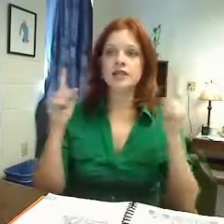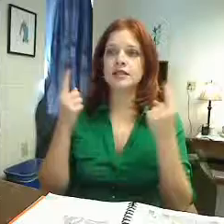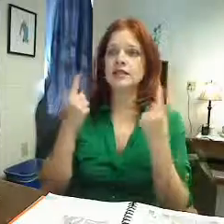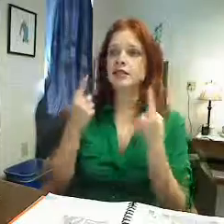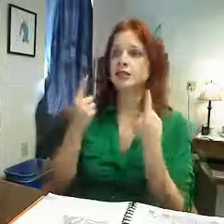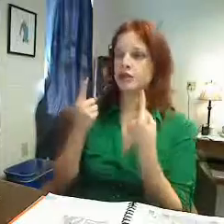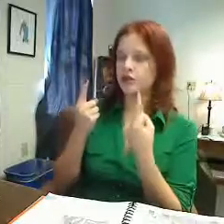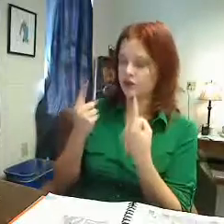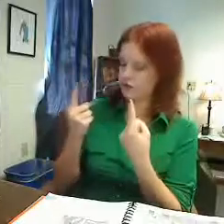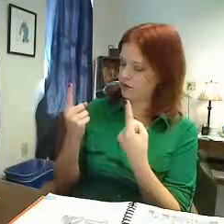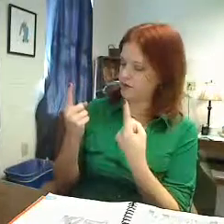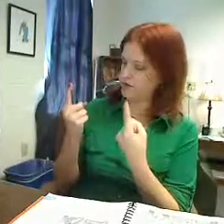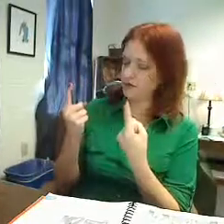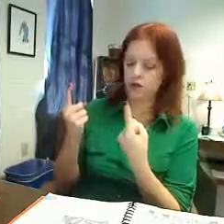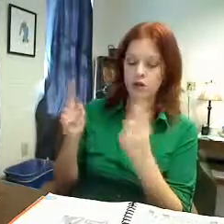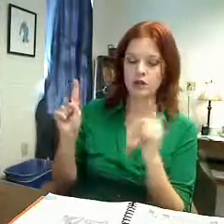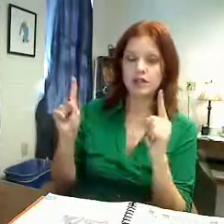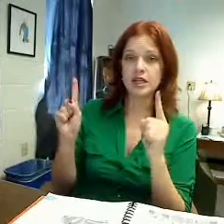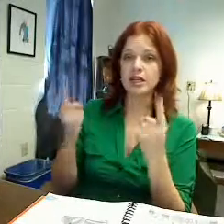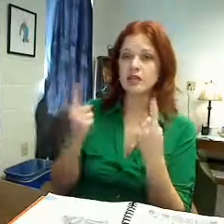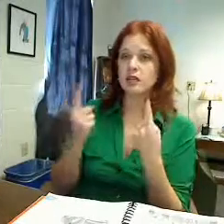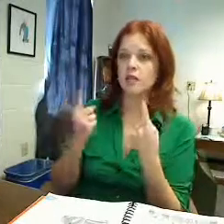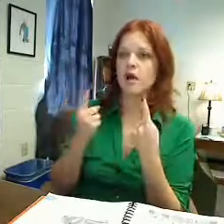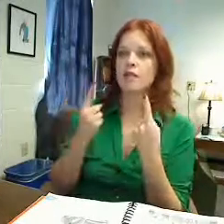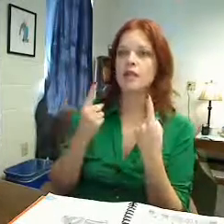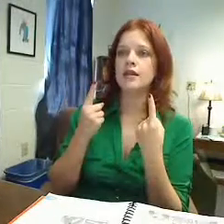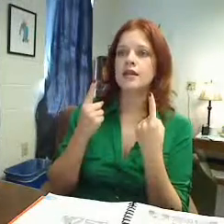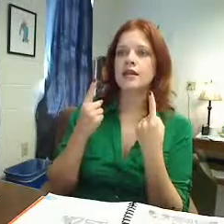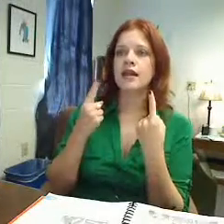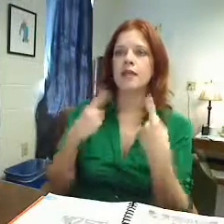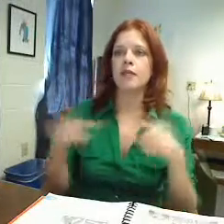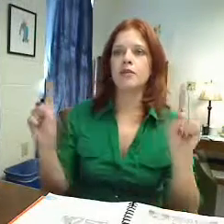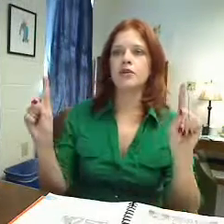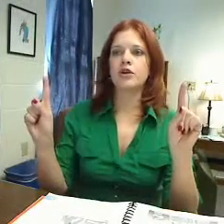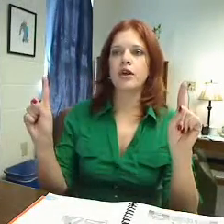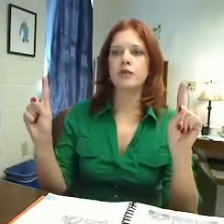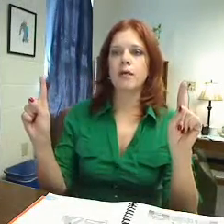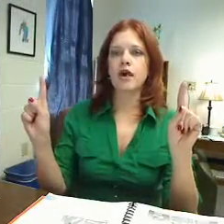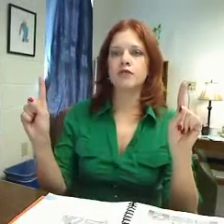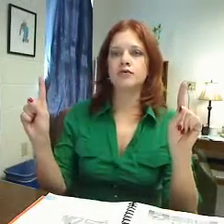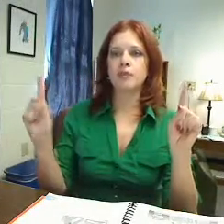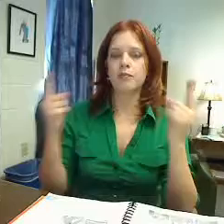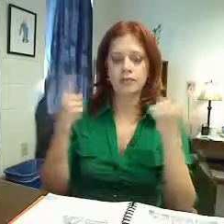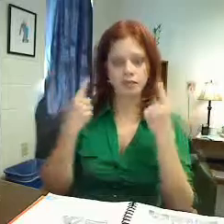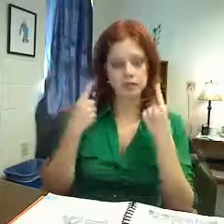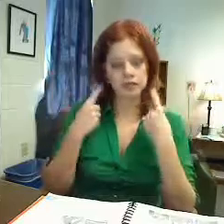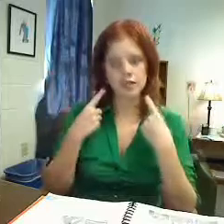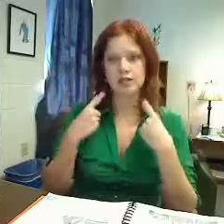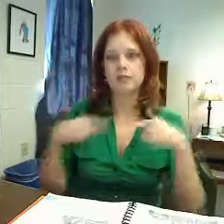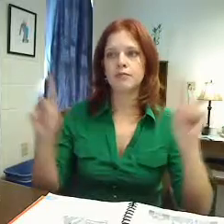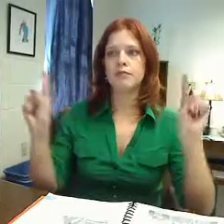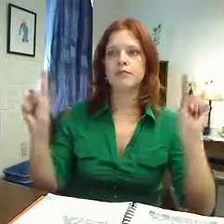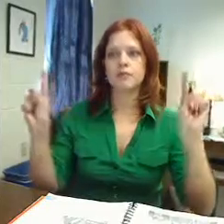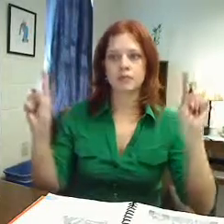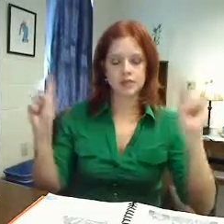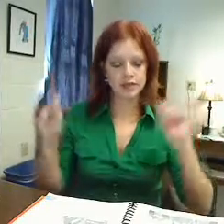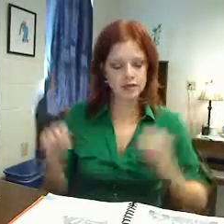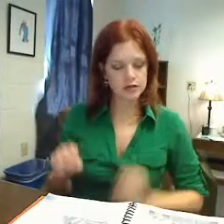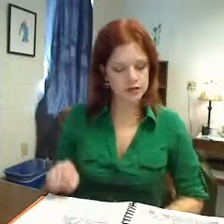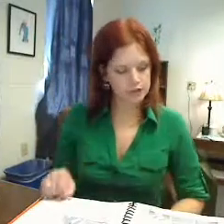Success, so your closed D's are palm in, and they turn around and pop out for success. Succeed,